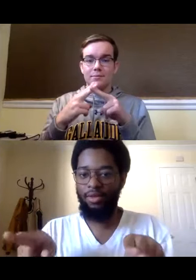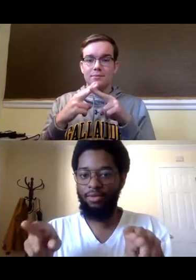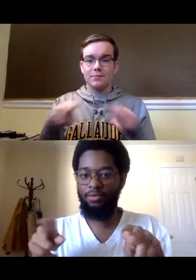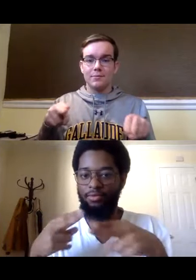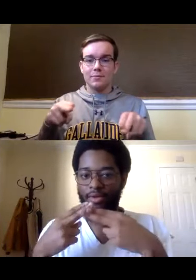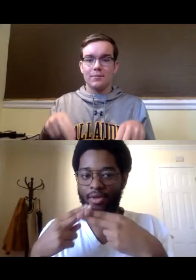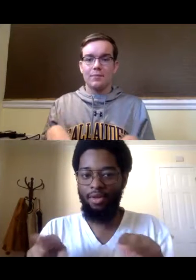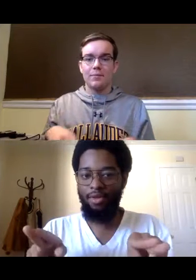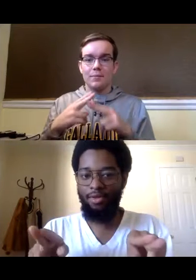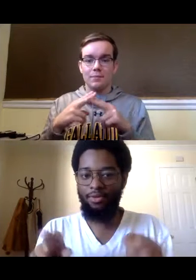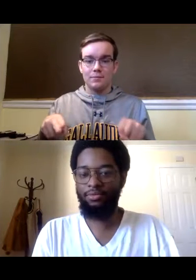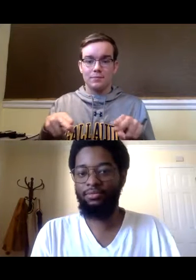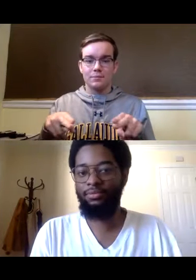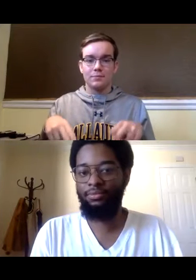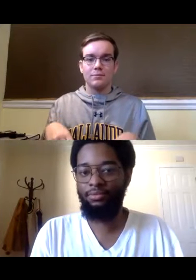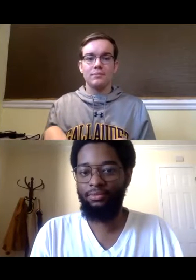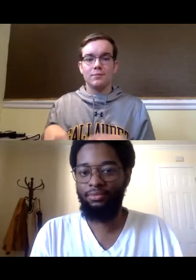eggs,